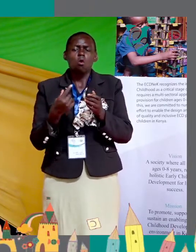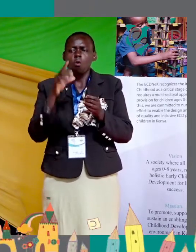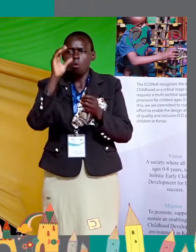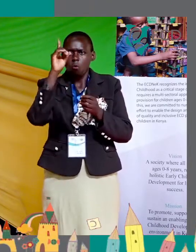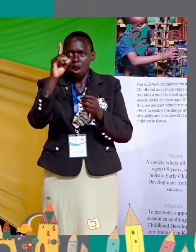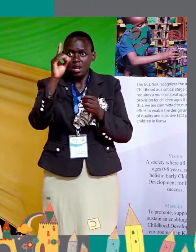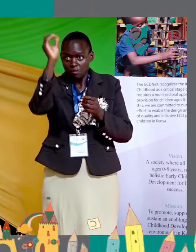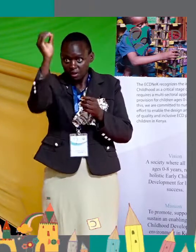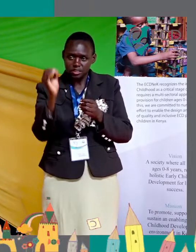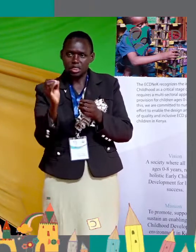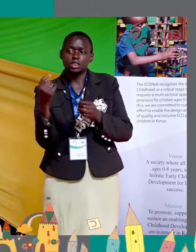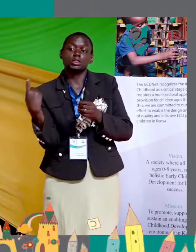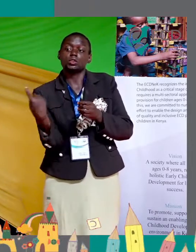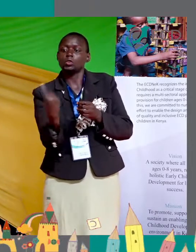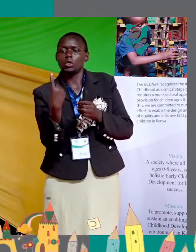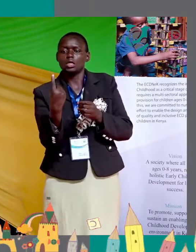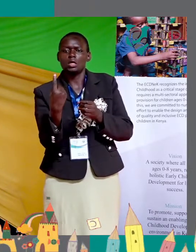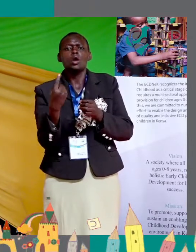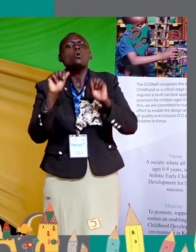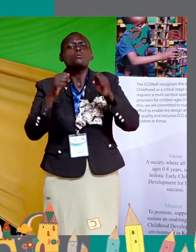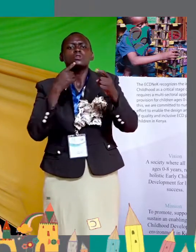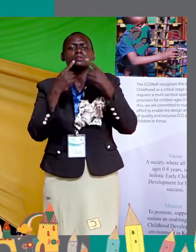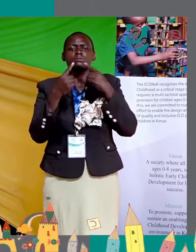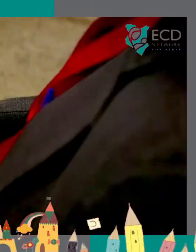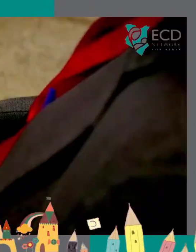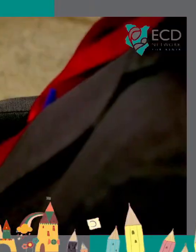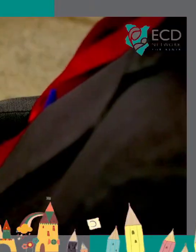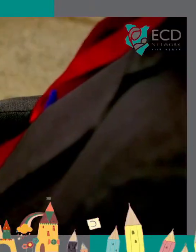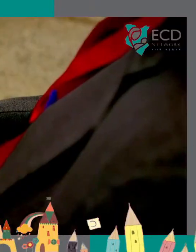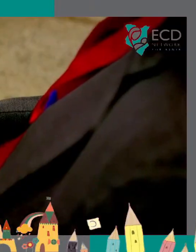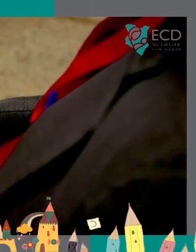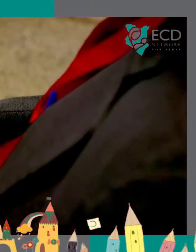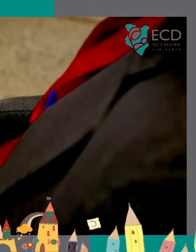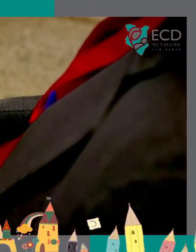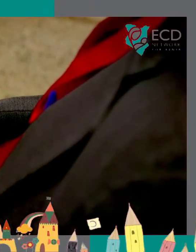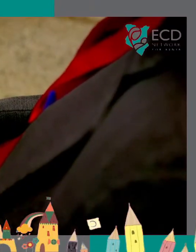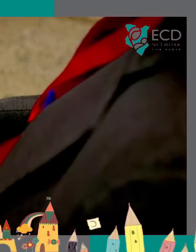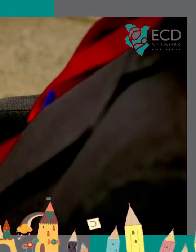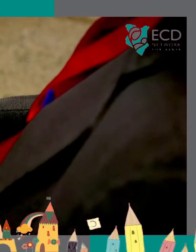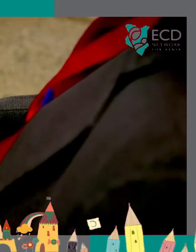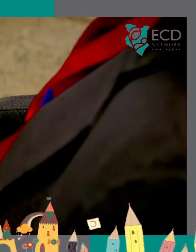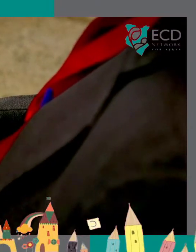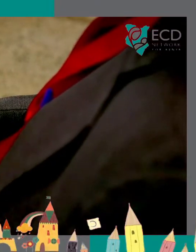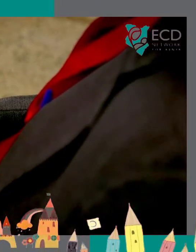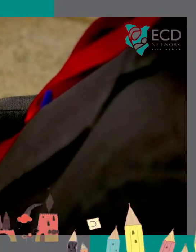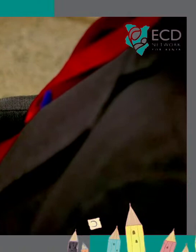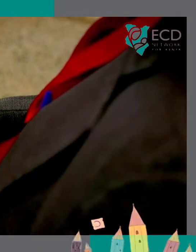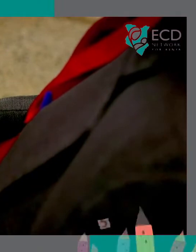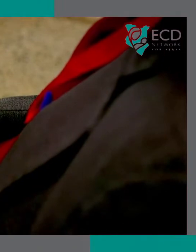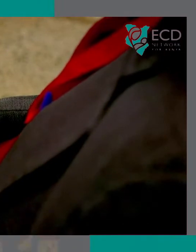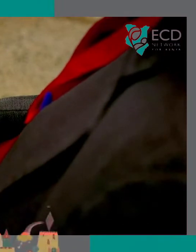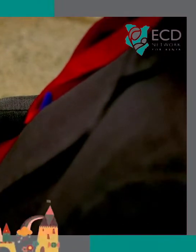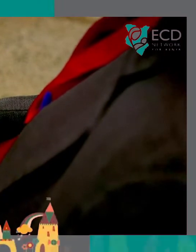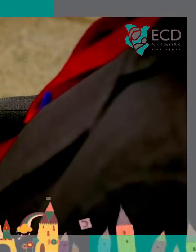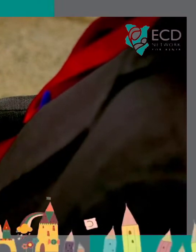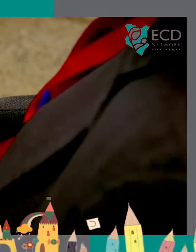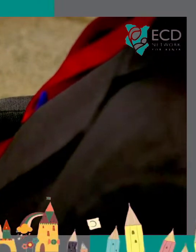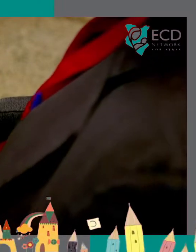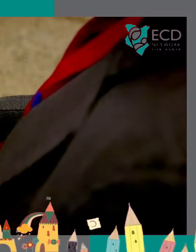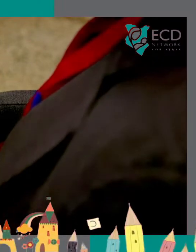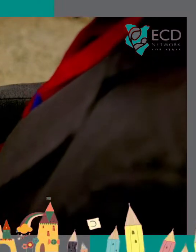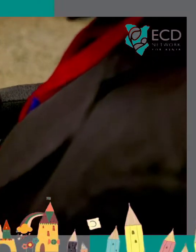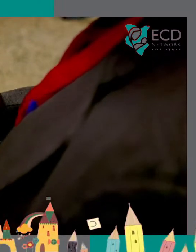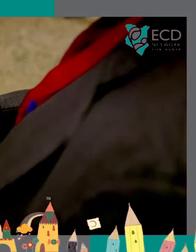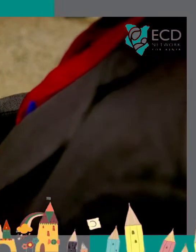1%. Are we saying that we cannot interrogate the girls to identify these perpetrators so that we victimize